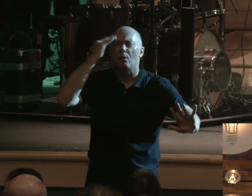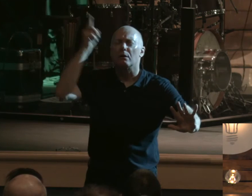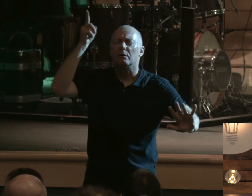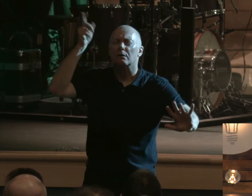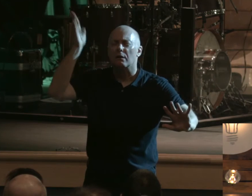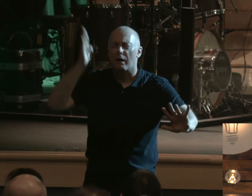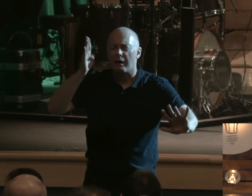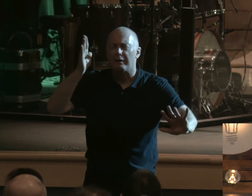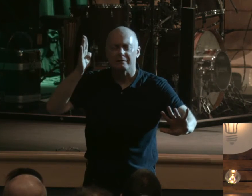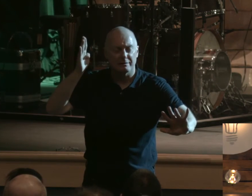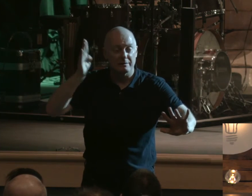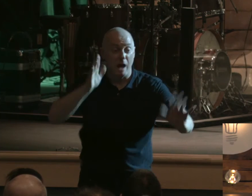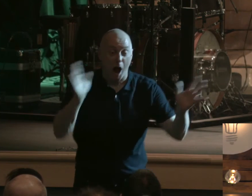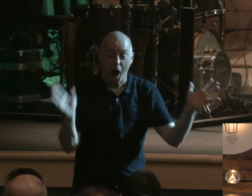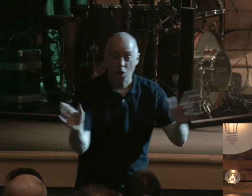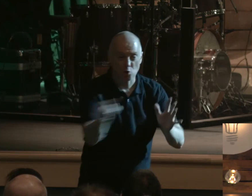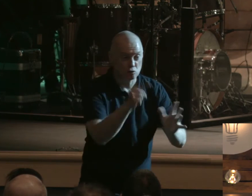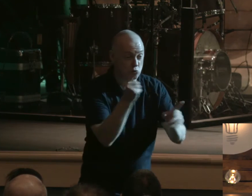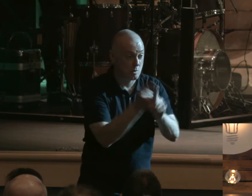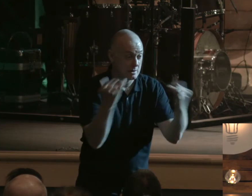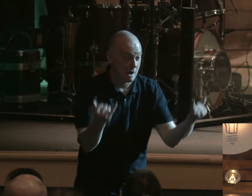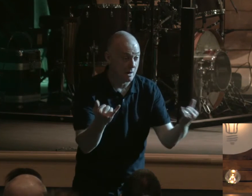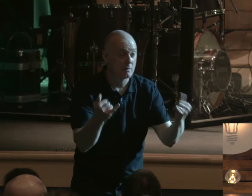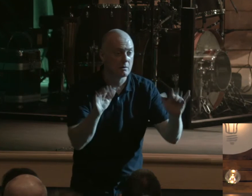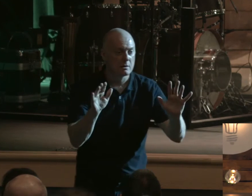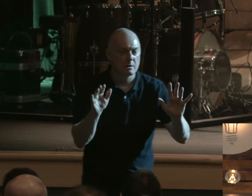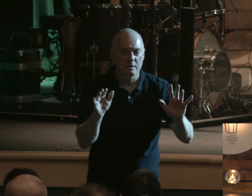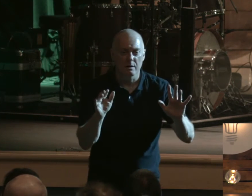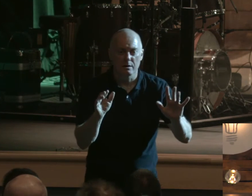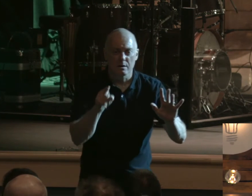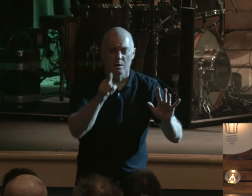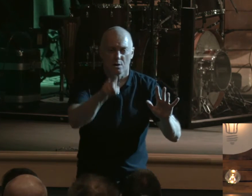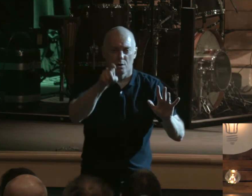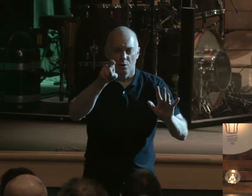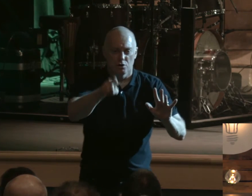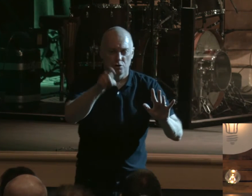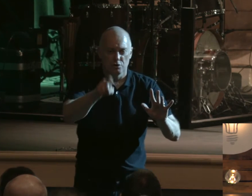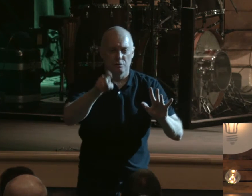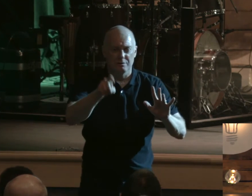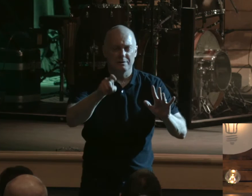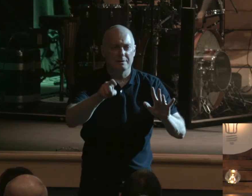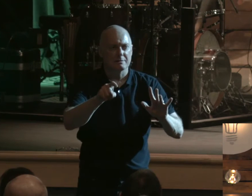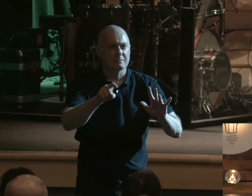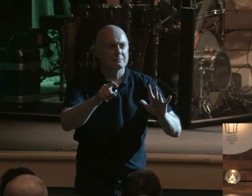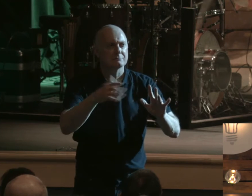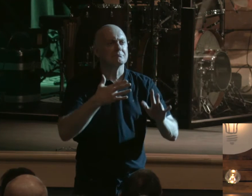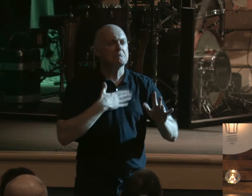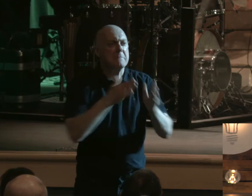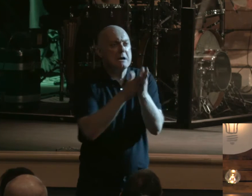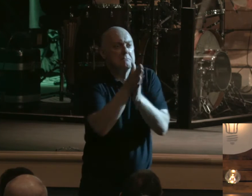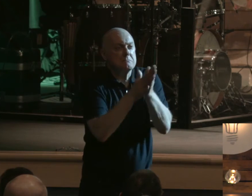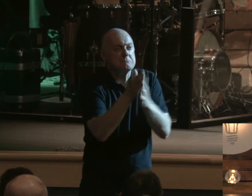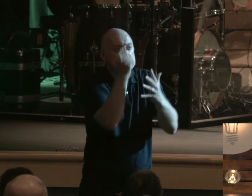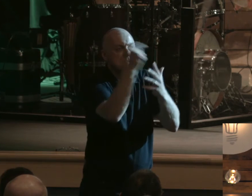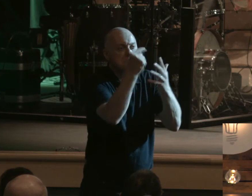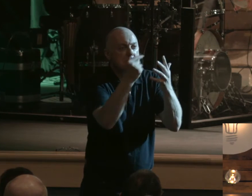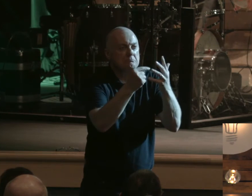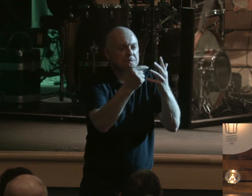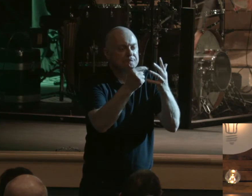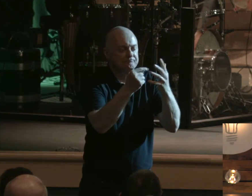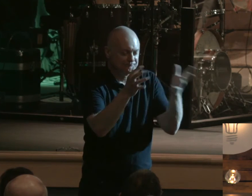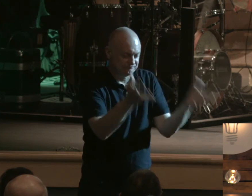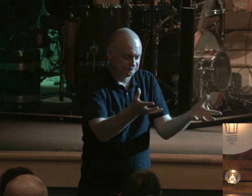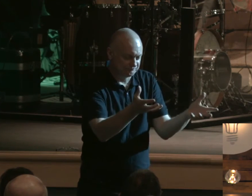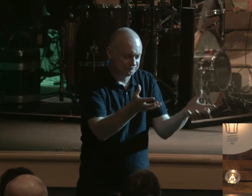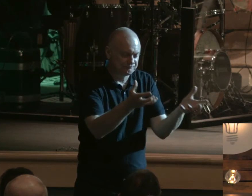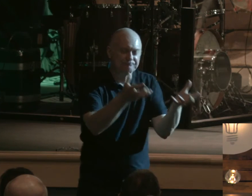I encourage you and I ask you right now that you get your motivations and you put them on the table before the Lord. You might as well, because He can